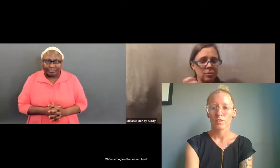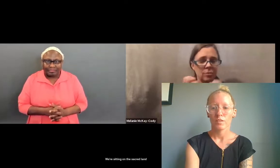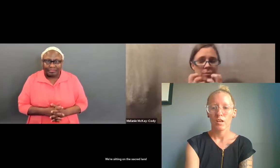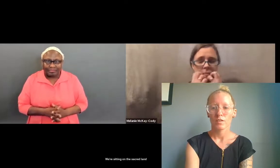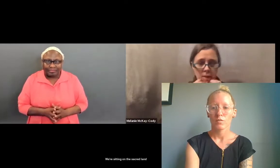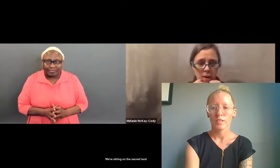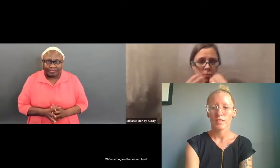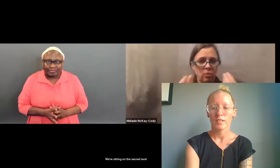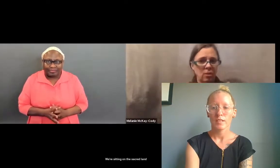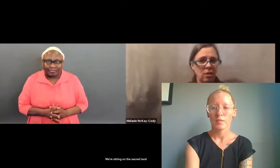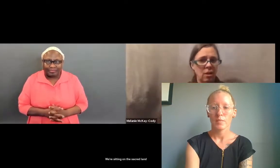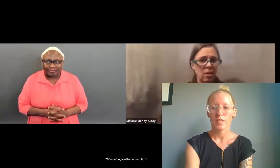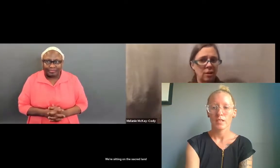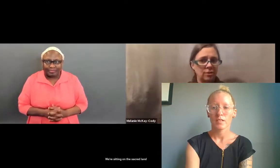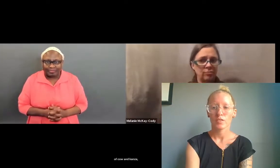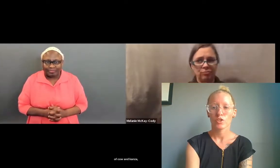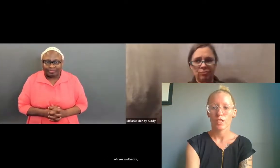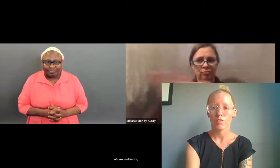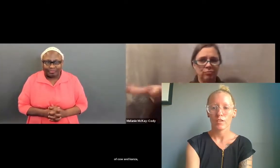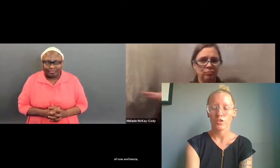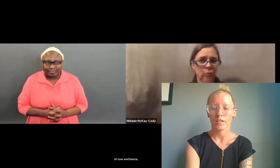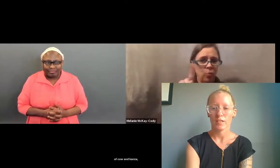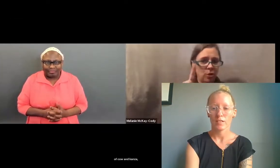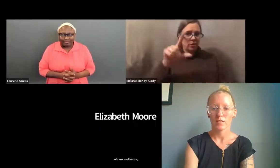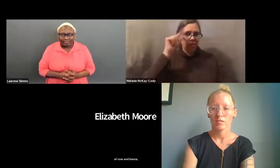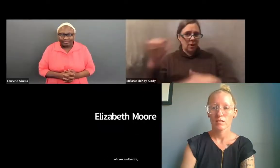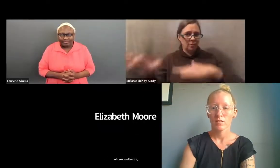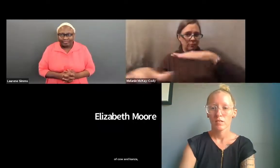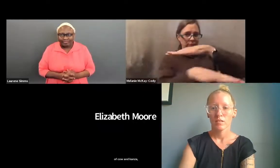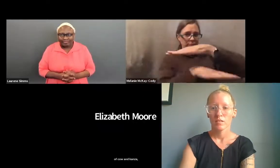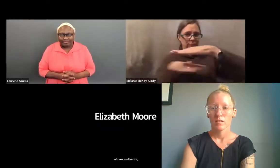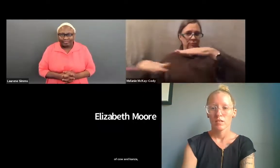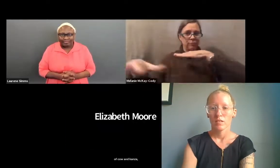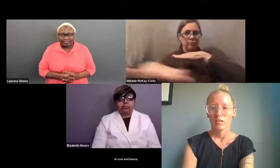that we're currently on. We need to keep and cherish that land